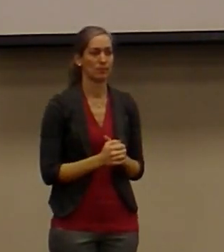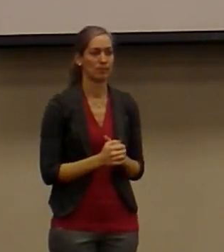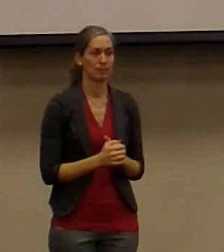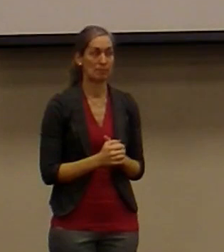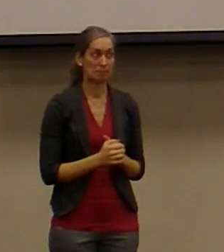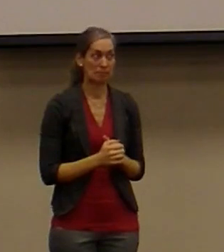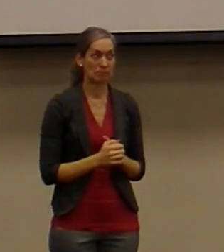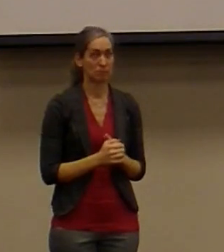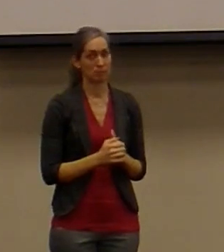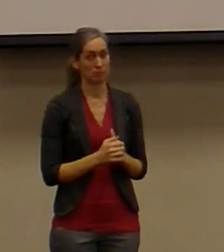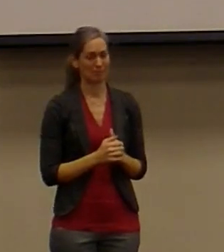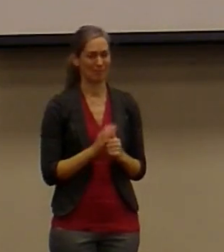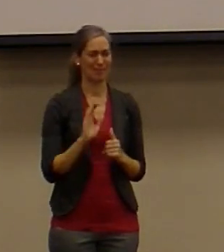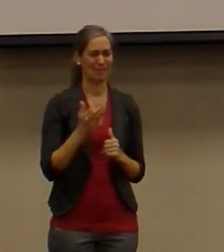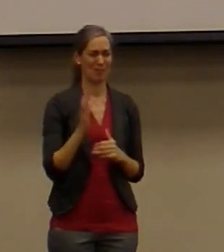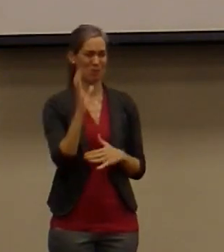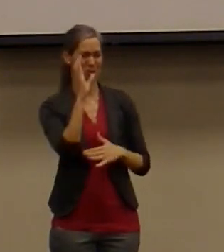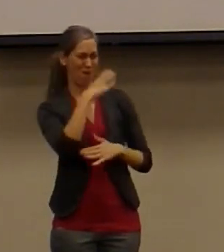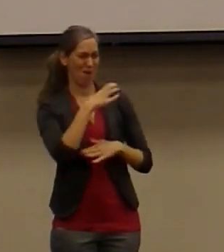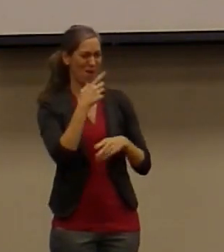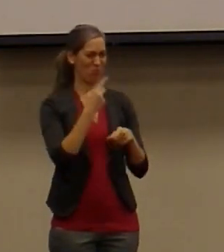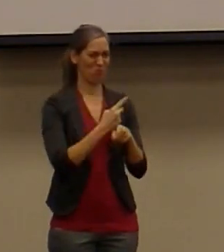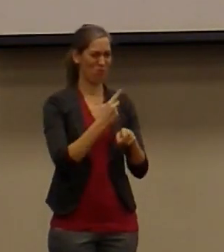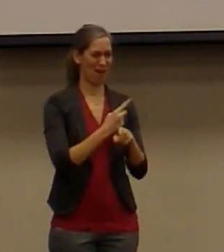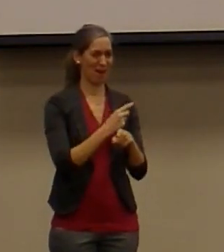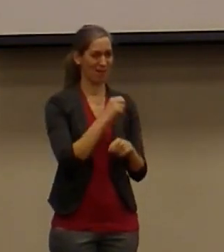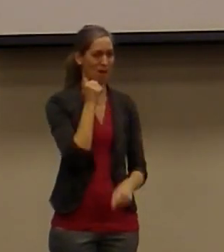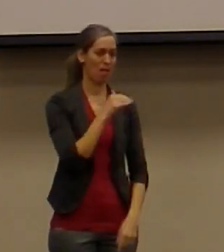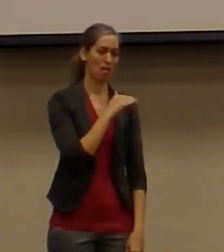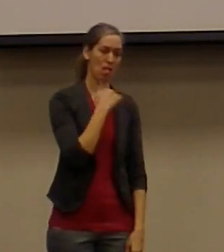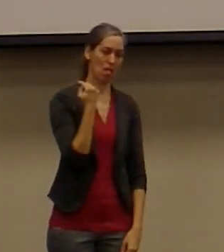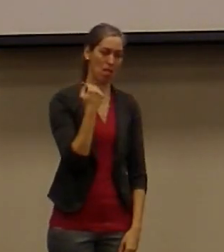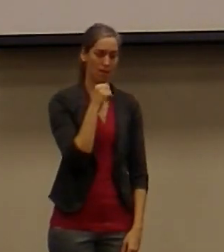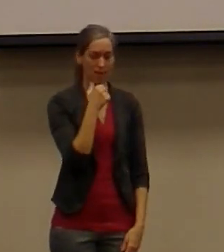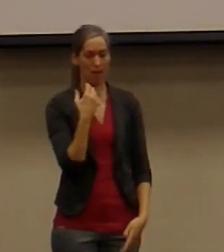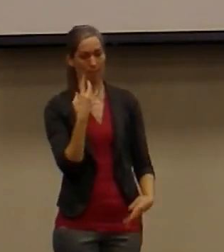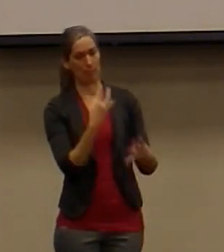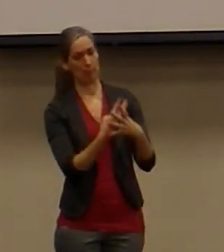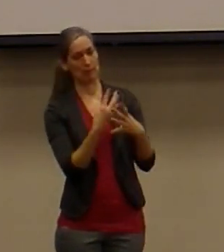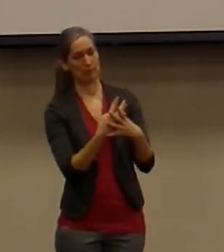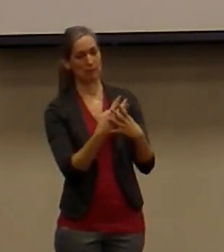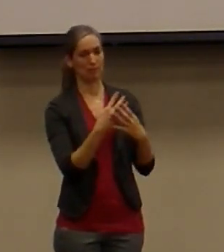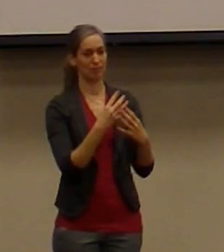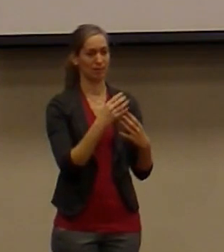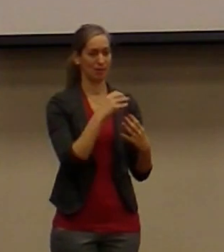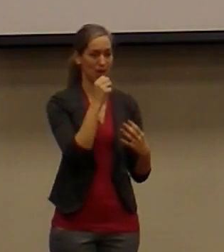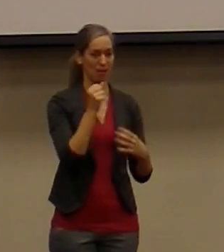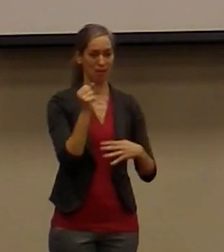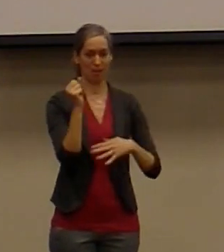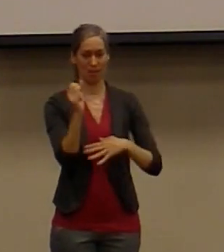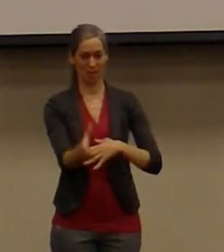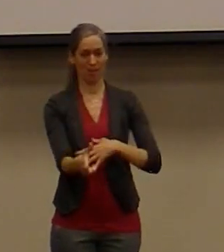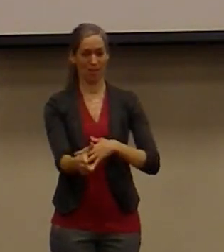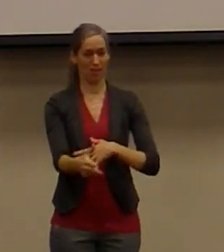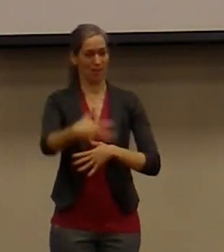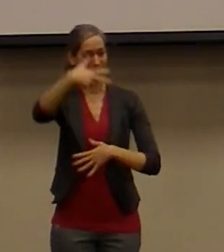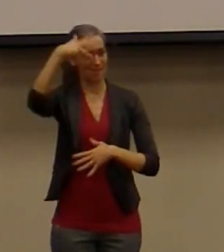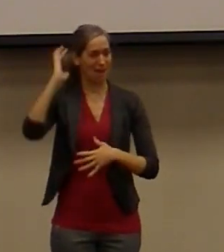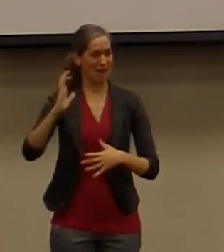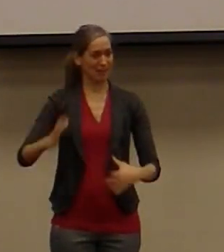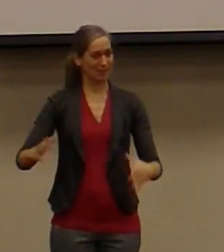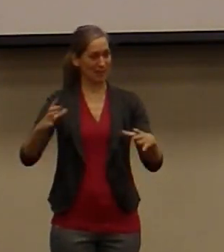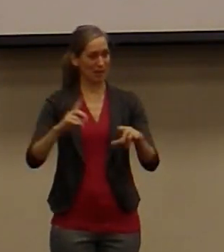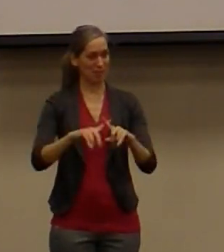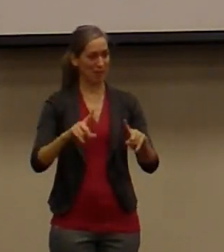It seems like it's sort of an odd thing, doesn't it? Not cut off your head, not imprisoned, you're not even cast into a lion's den,